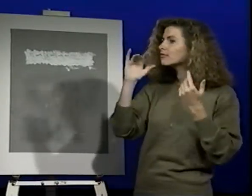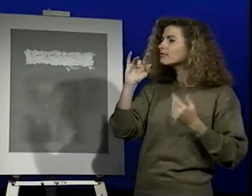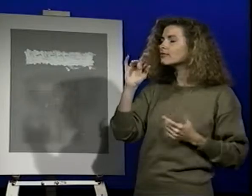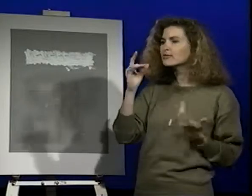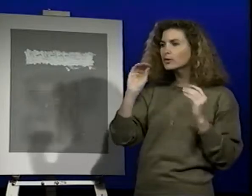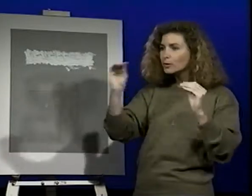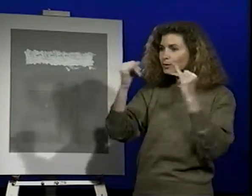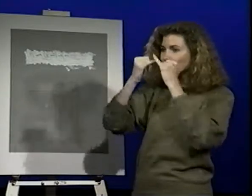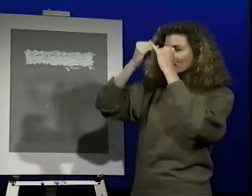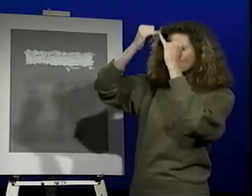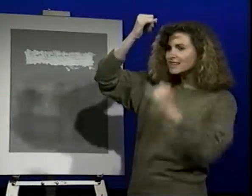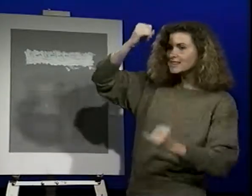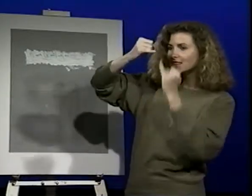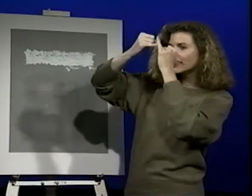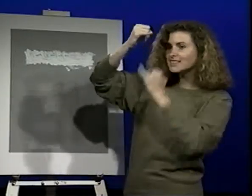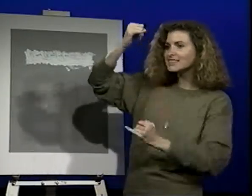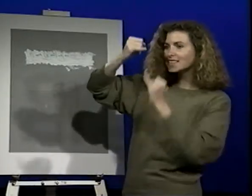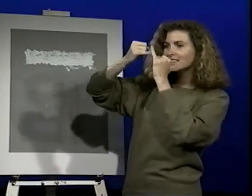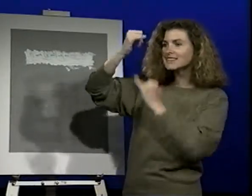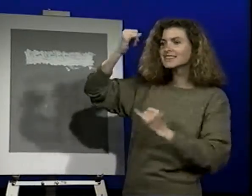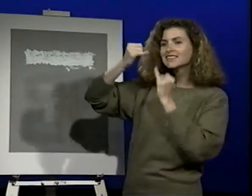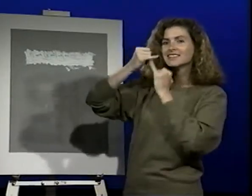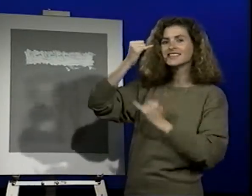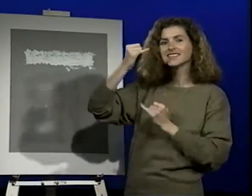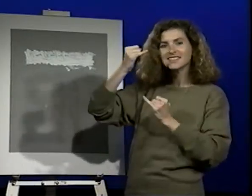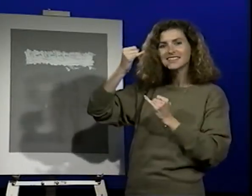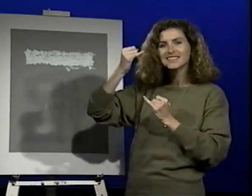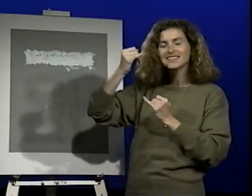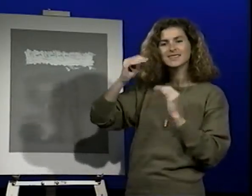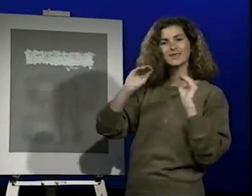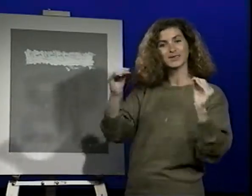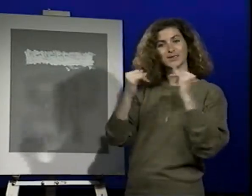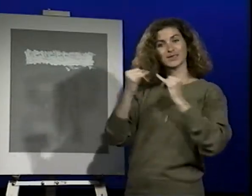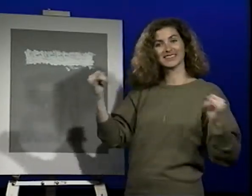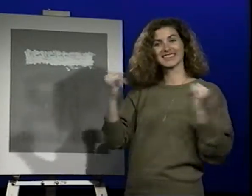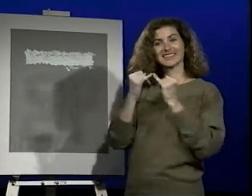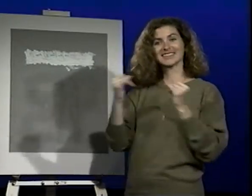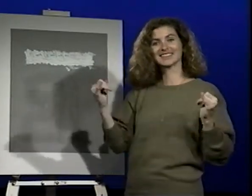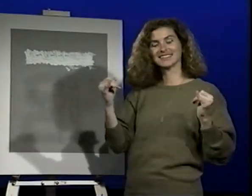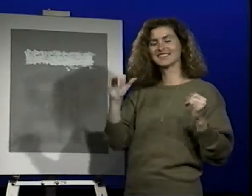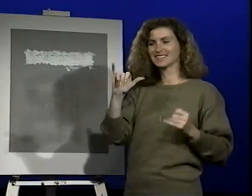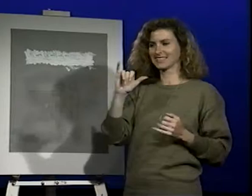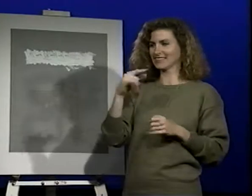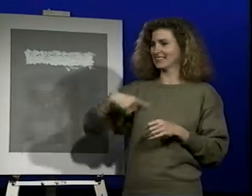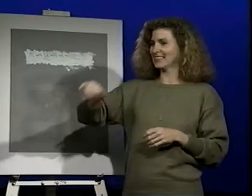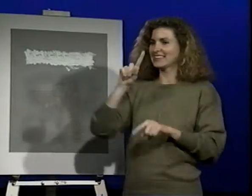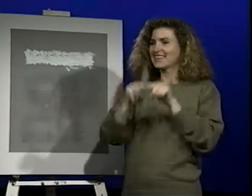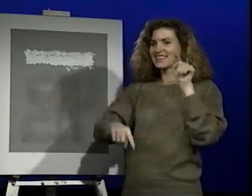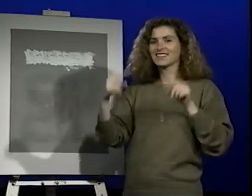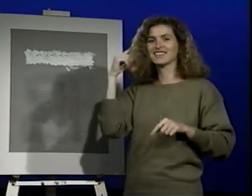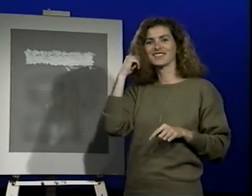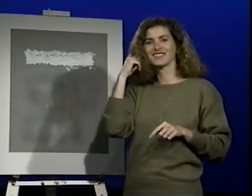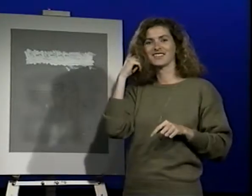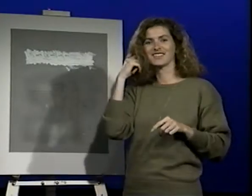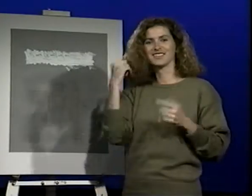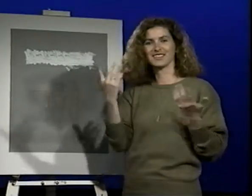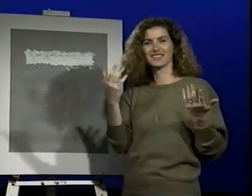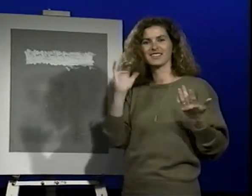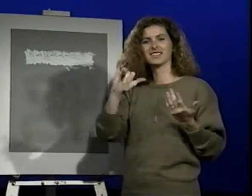violin was saying to me, what this picture meant. And then I noticed that there were no strings on the violin, no strings